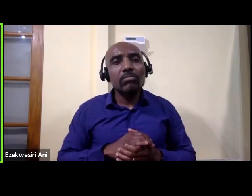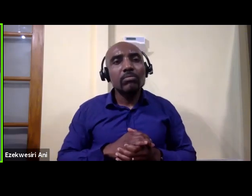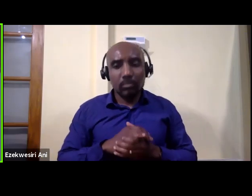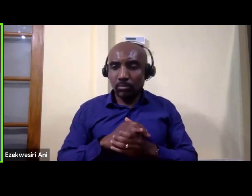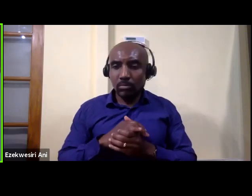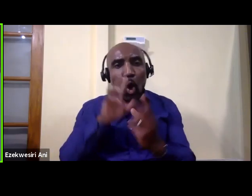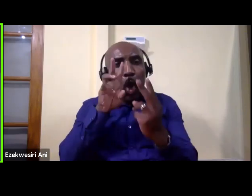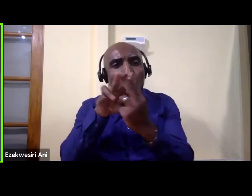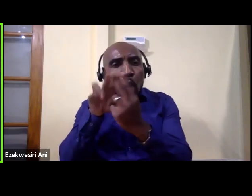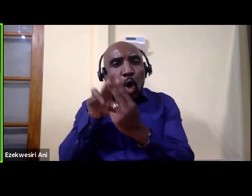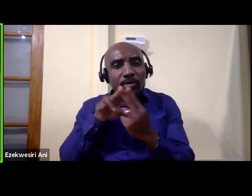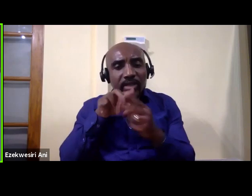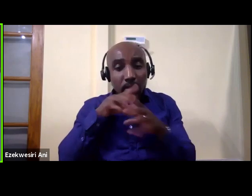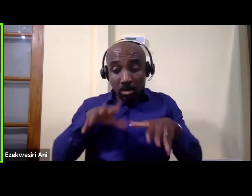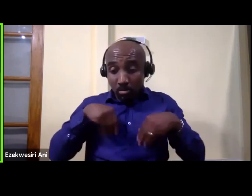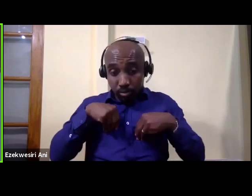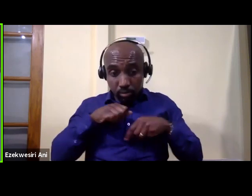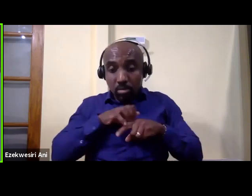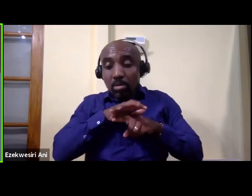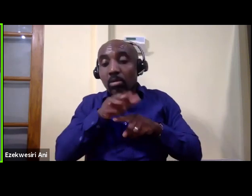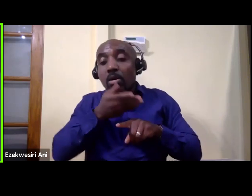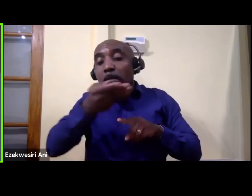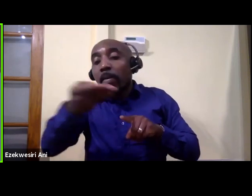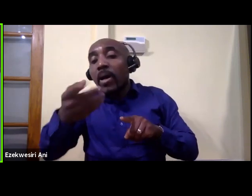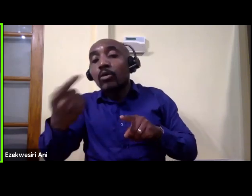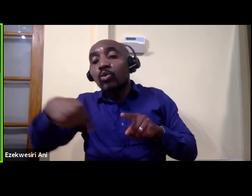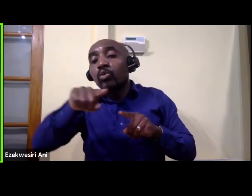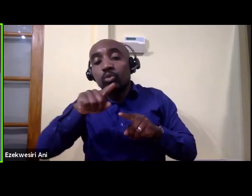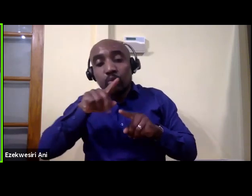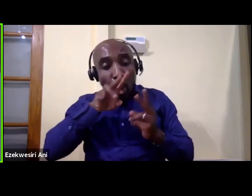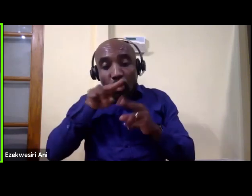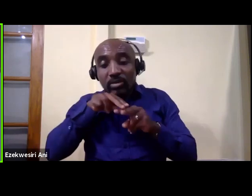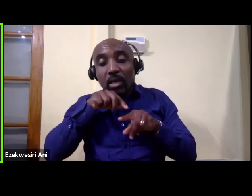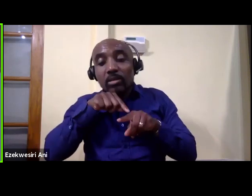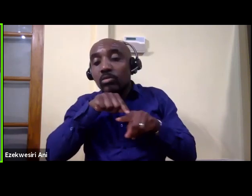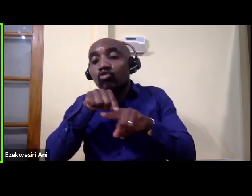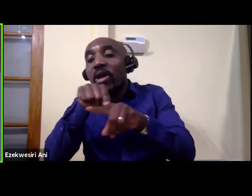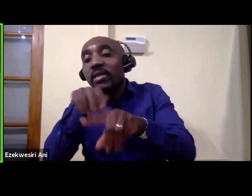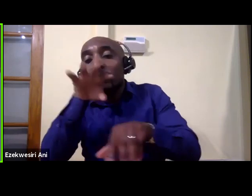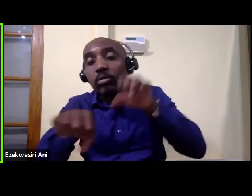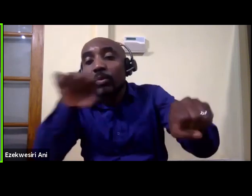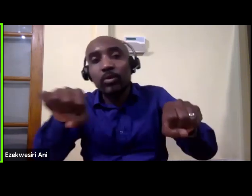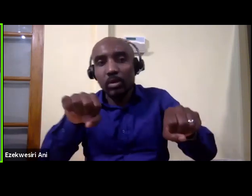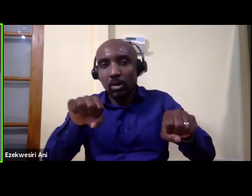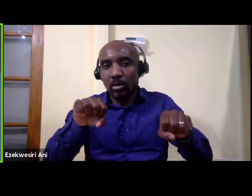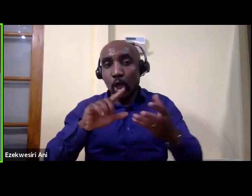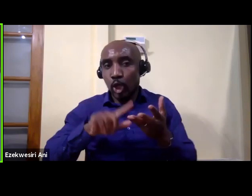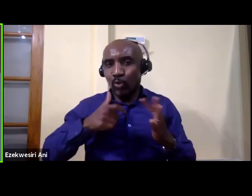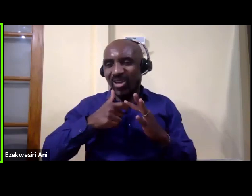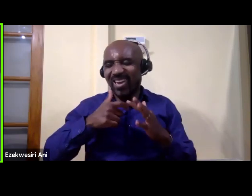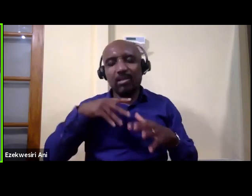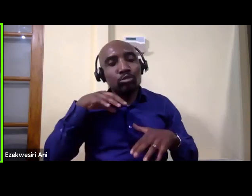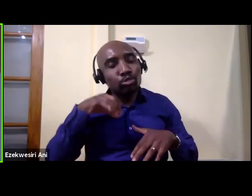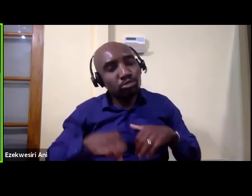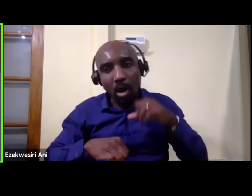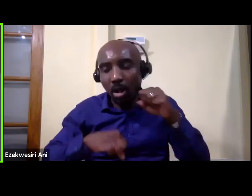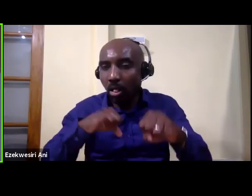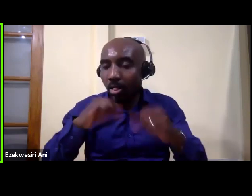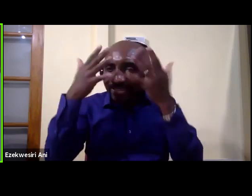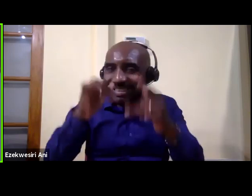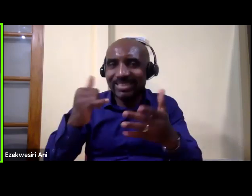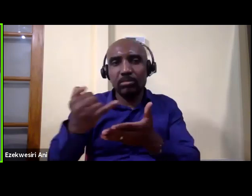and isolation of cases. And it's very disappointing that we've struggled so much in the UK to get those in place. So the testing has